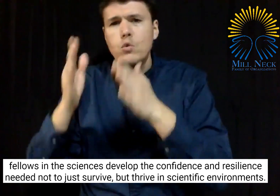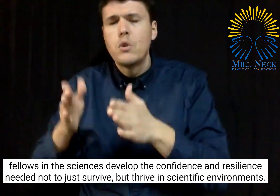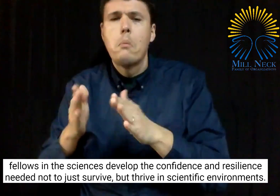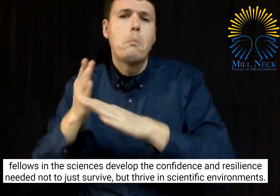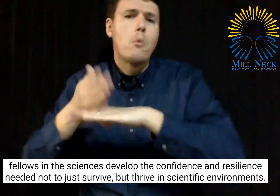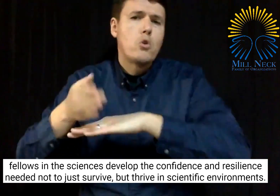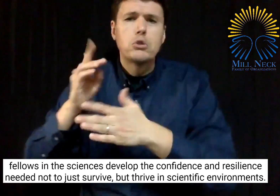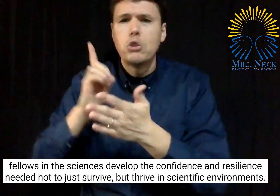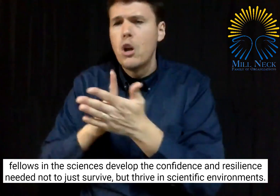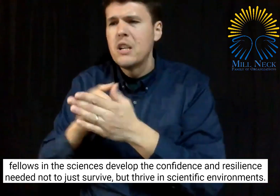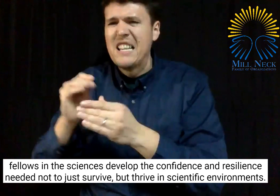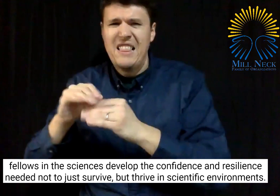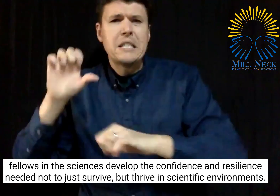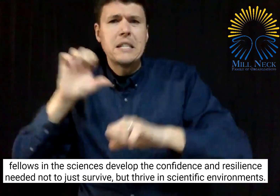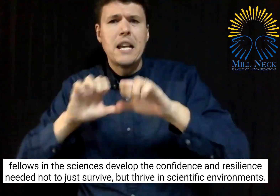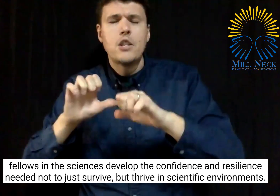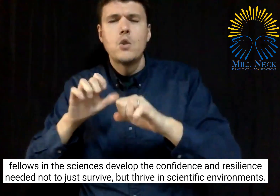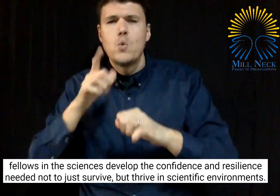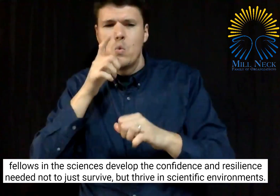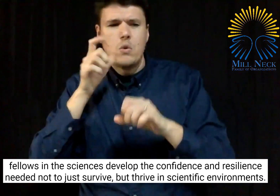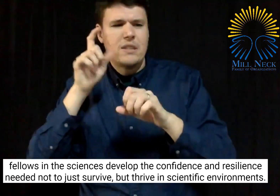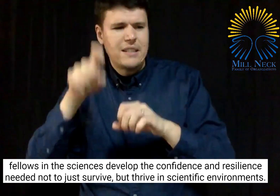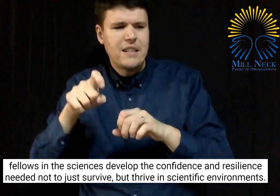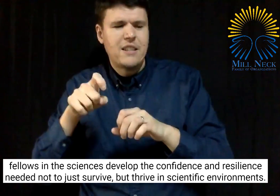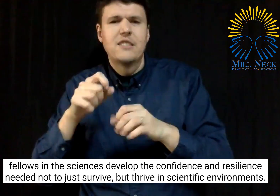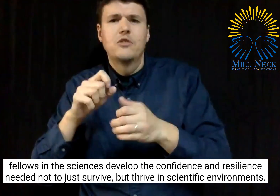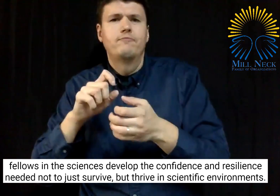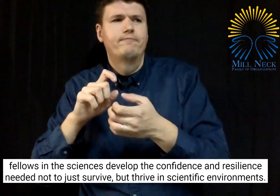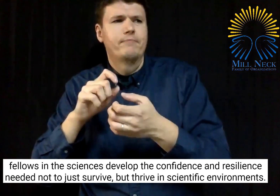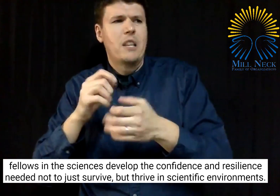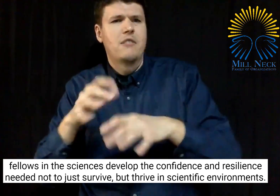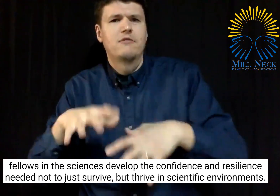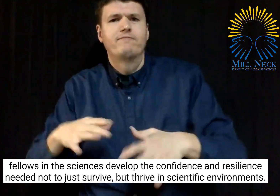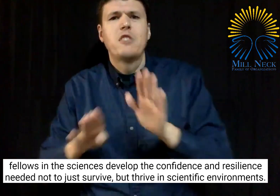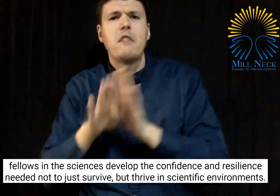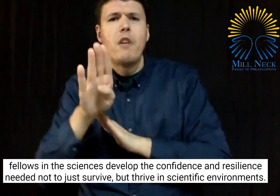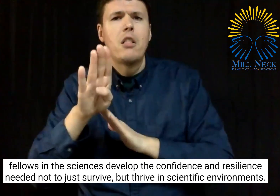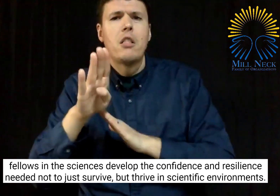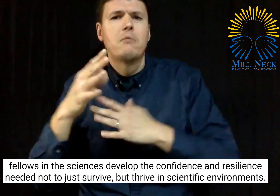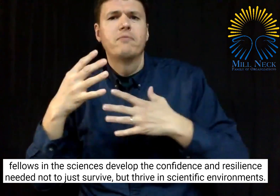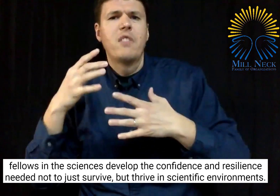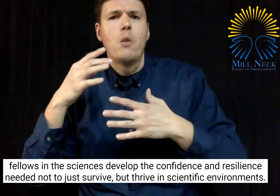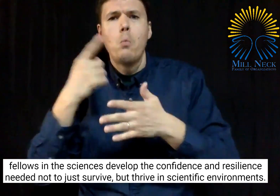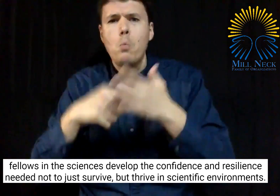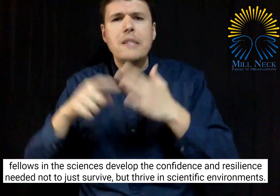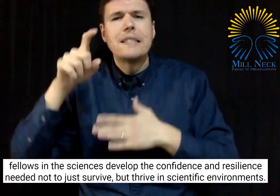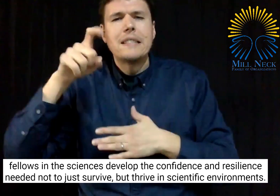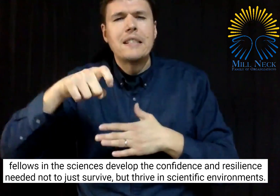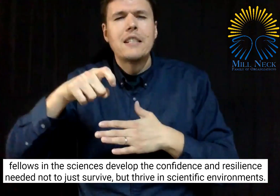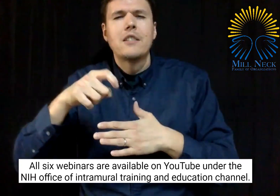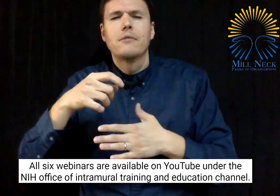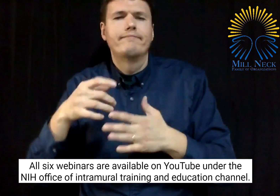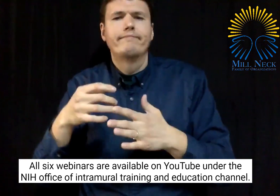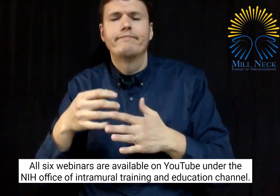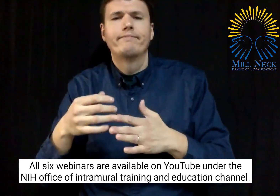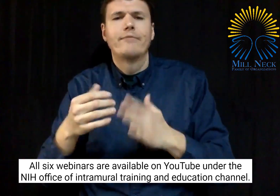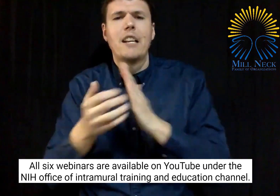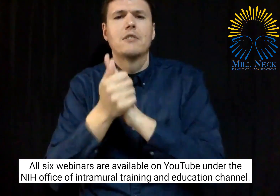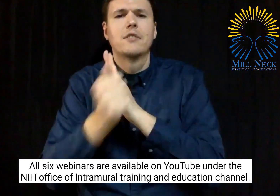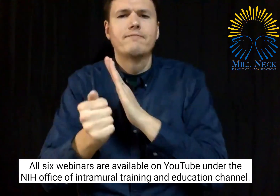sciences develop the confidence and resilience needed not to just survive, but thrive in scientific environments. All 6 webinars are available